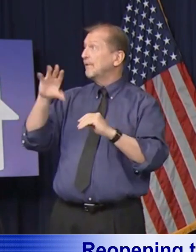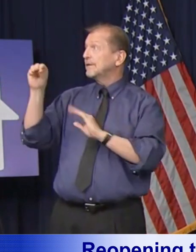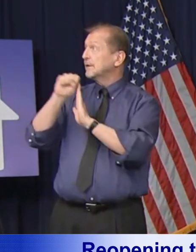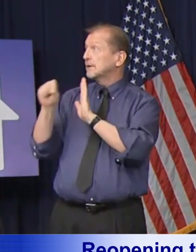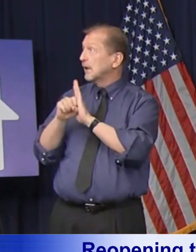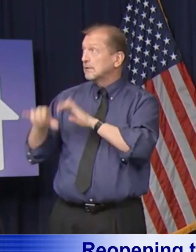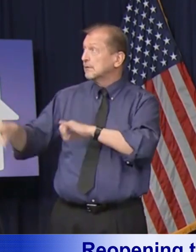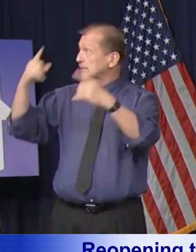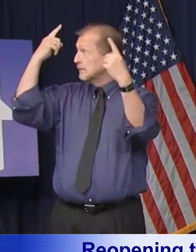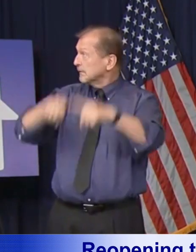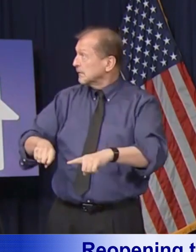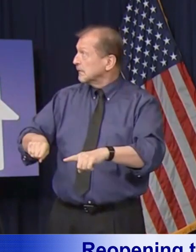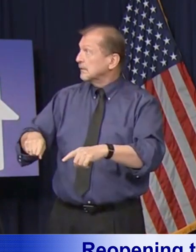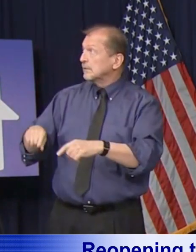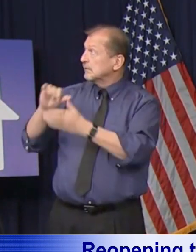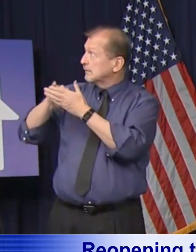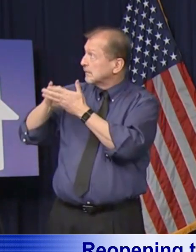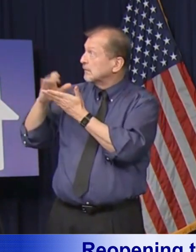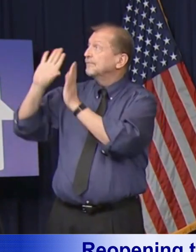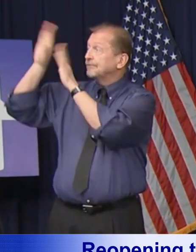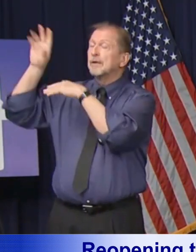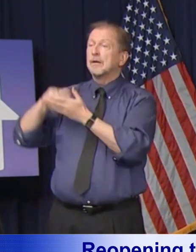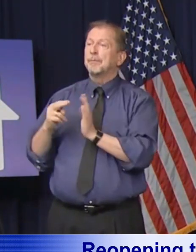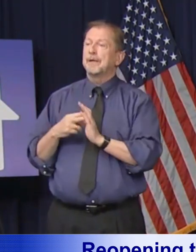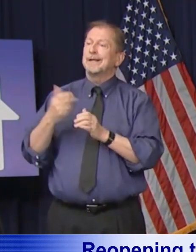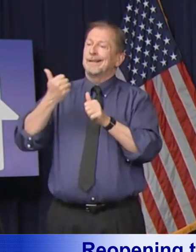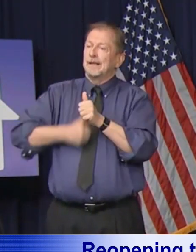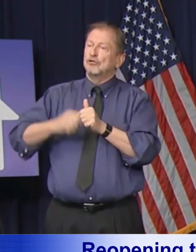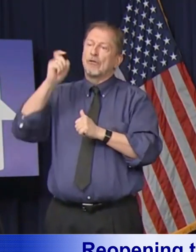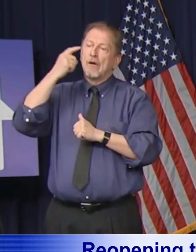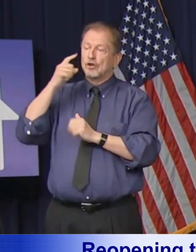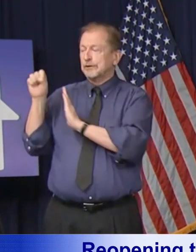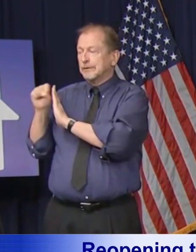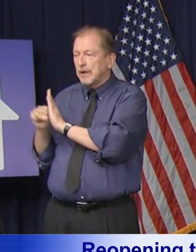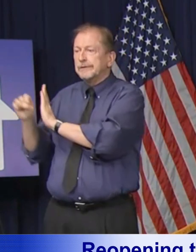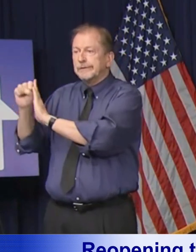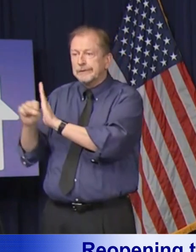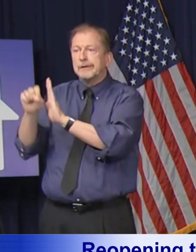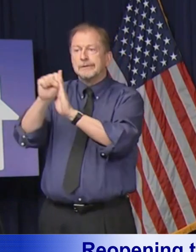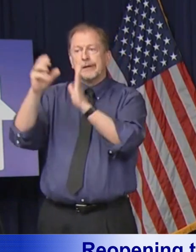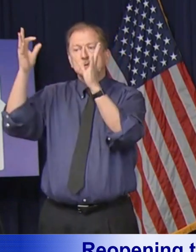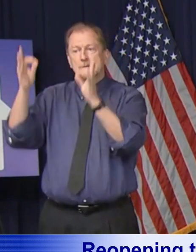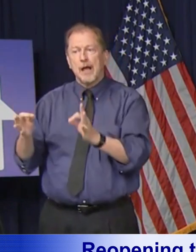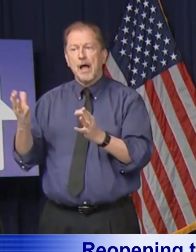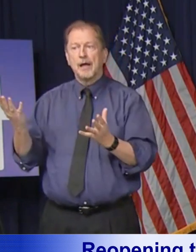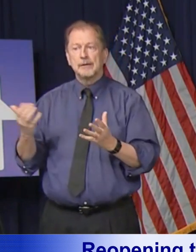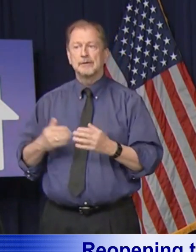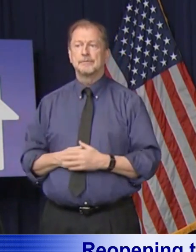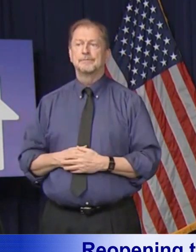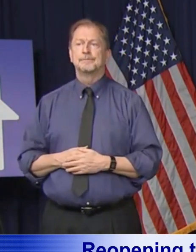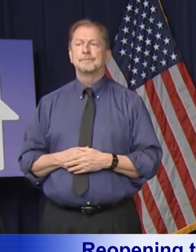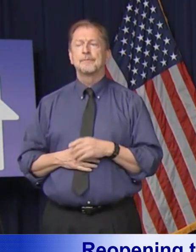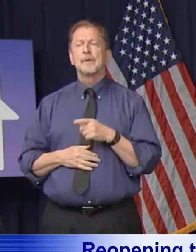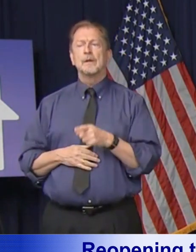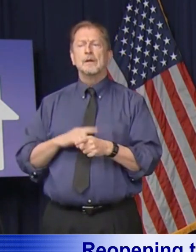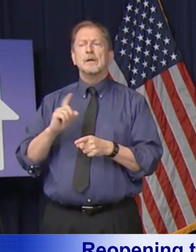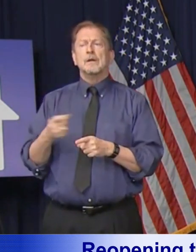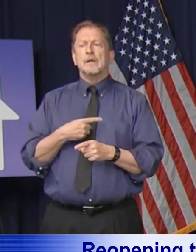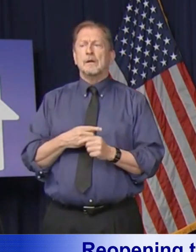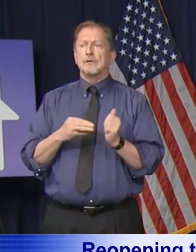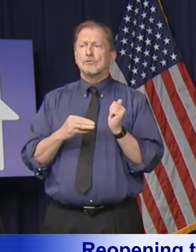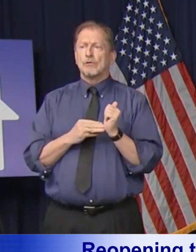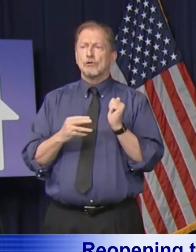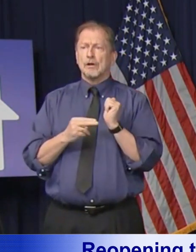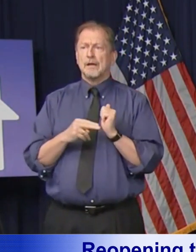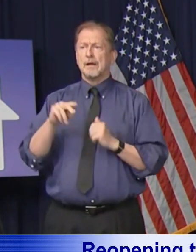everybody. Individual governors are making their own decisions. Amy Jacobson, WIND, a number of healthcare workers at Lurie